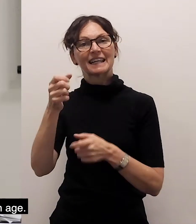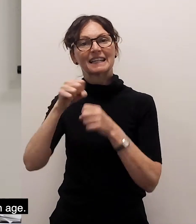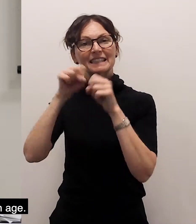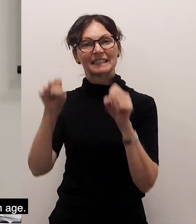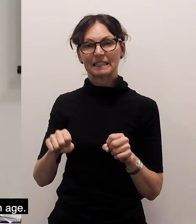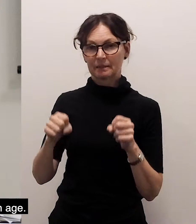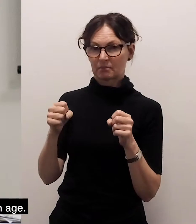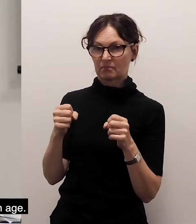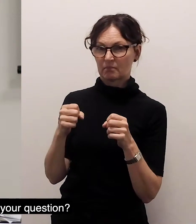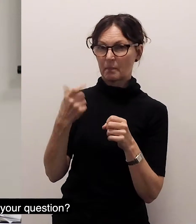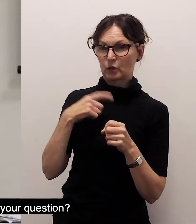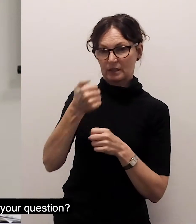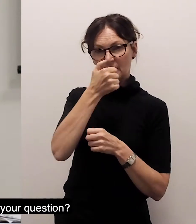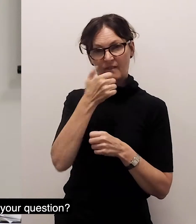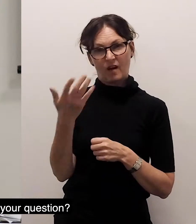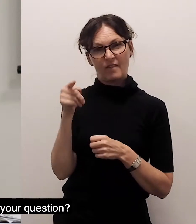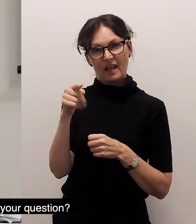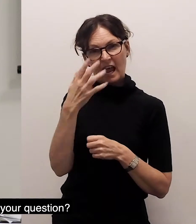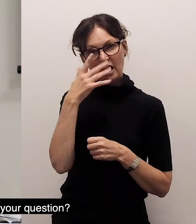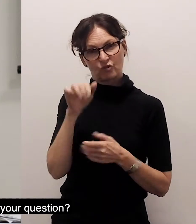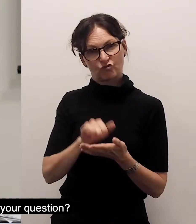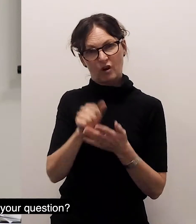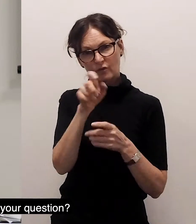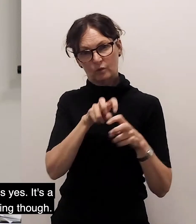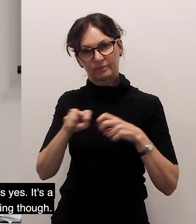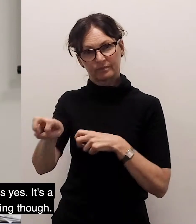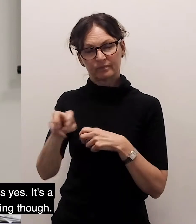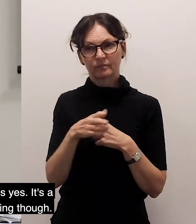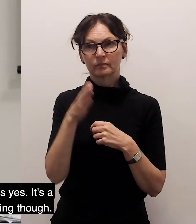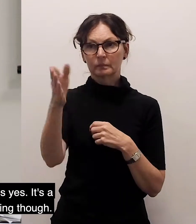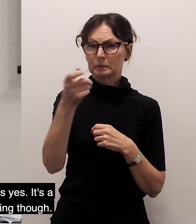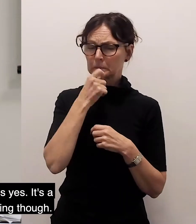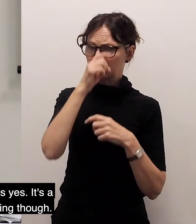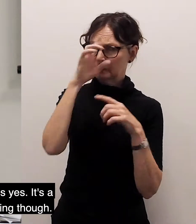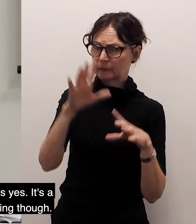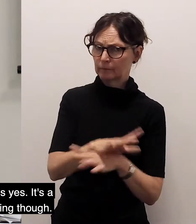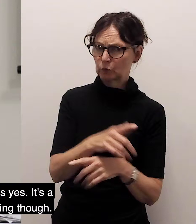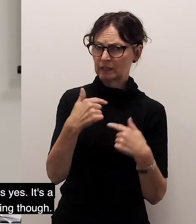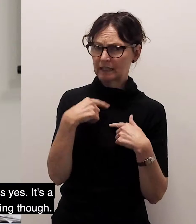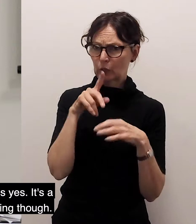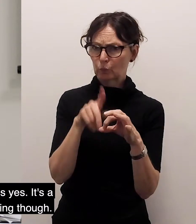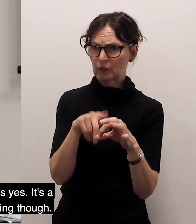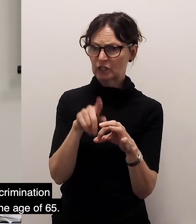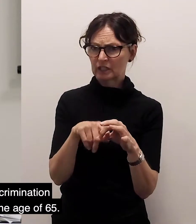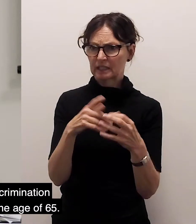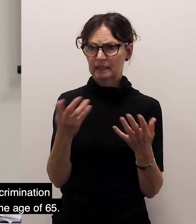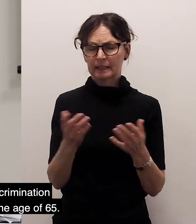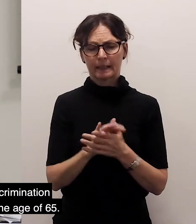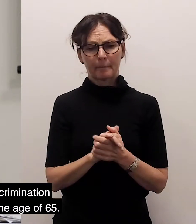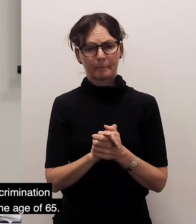based on age. Does that answer your question? It does, yeah. It's a little bit confusing